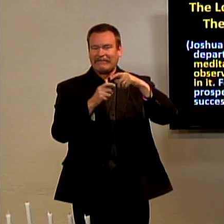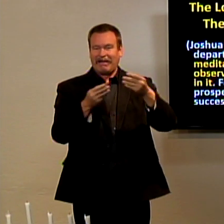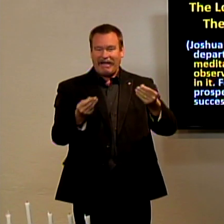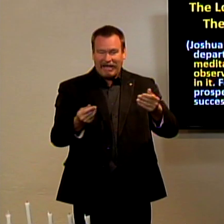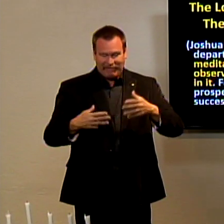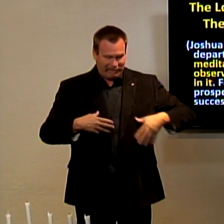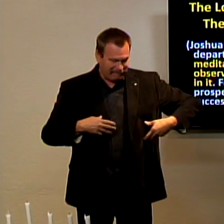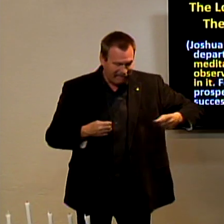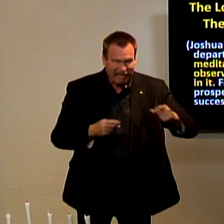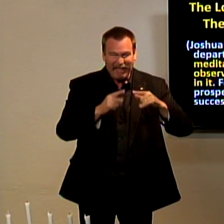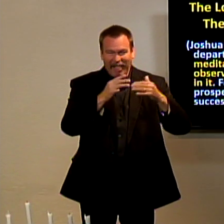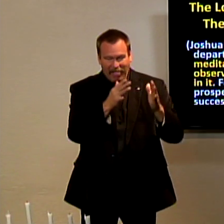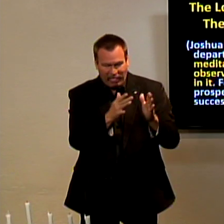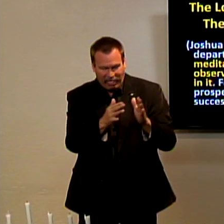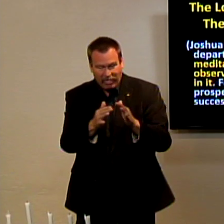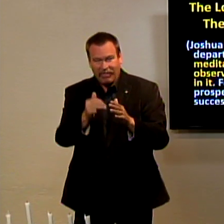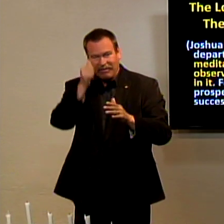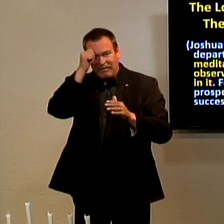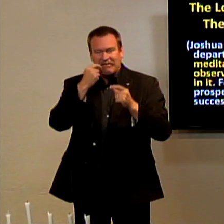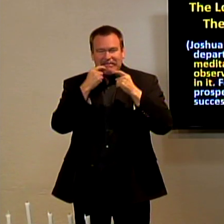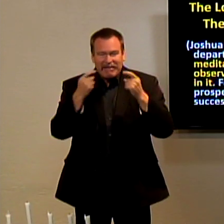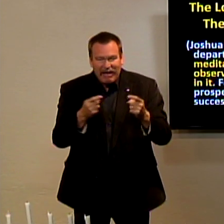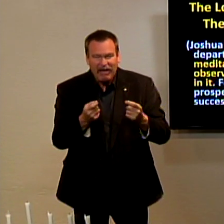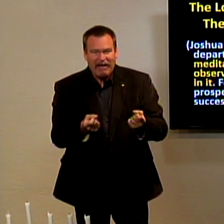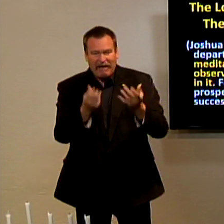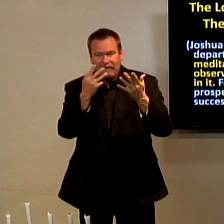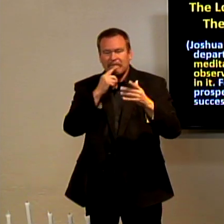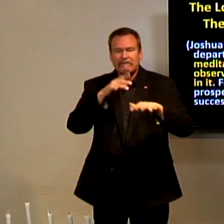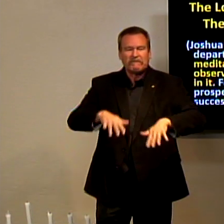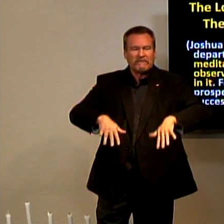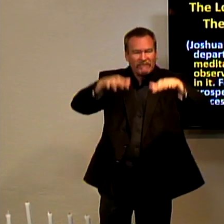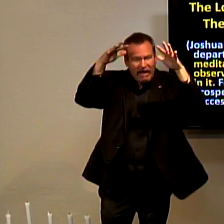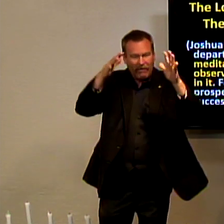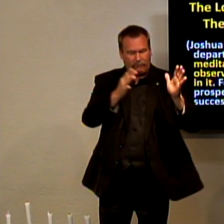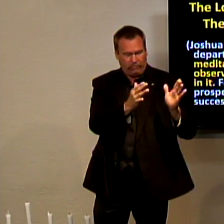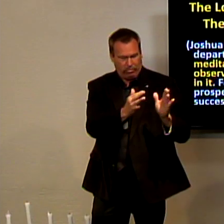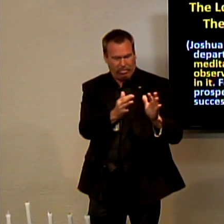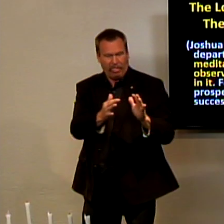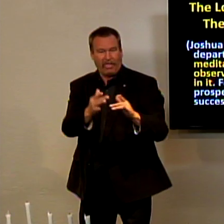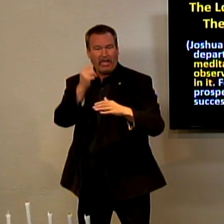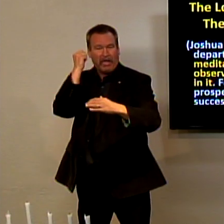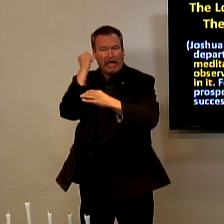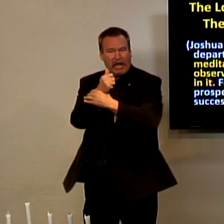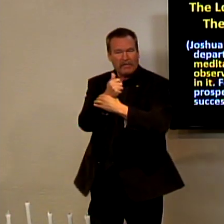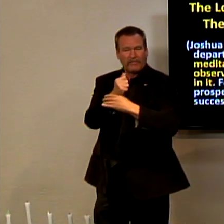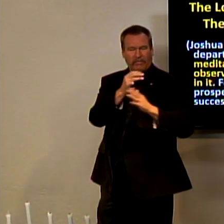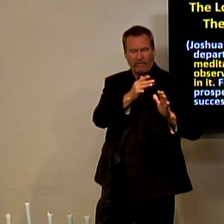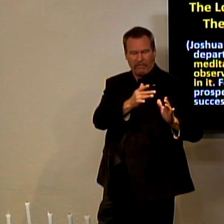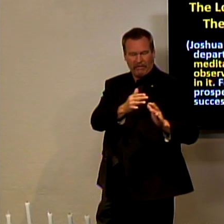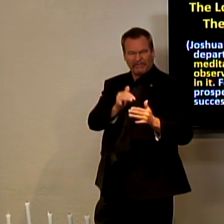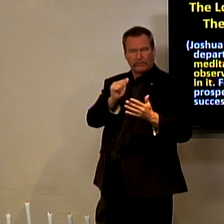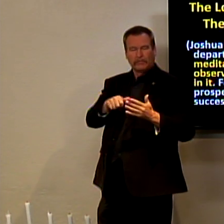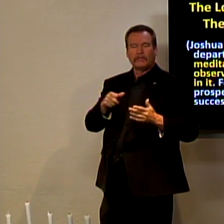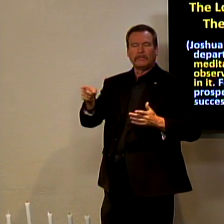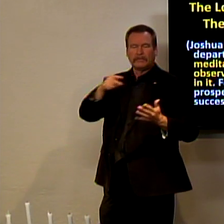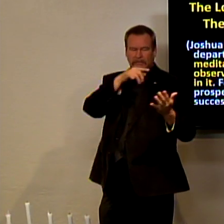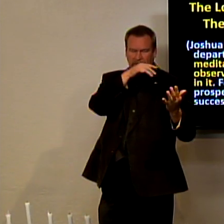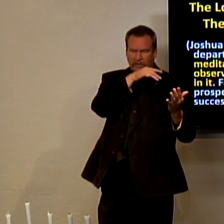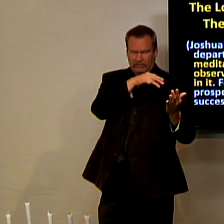created Adam and Eve out of the dust of the earth. God formed them, and then sin came in the world. The flood came. And we see that God brought Abraham,